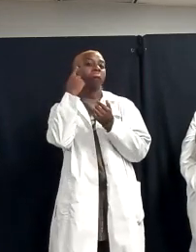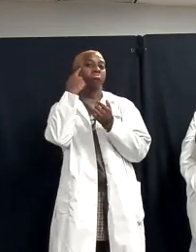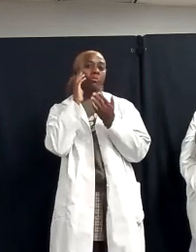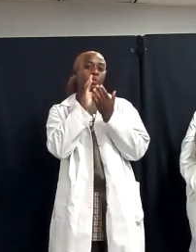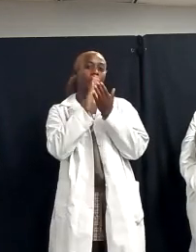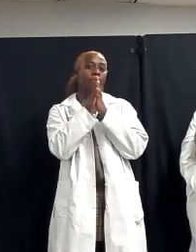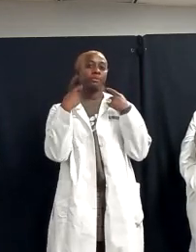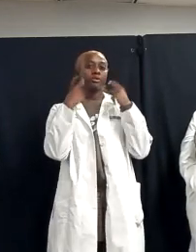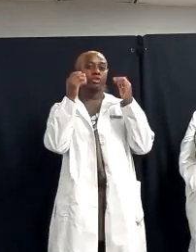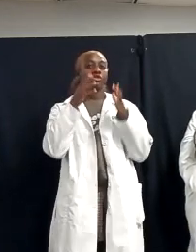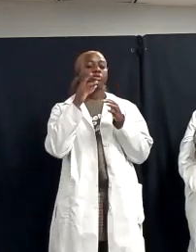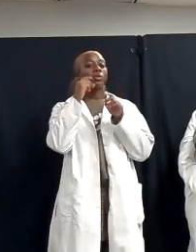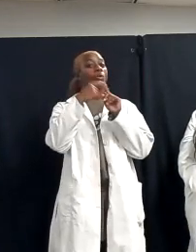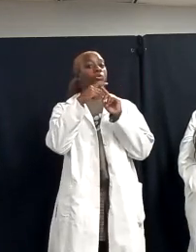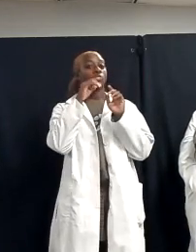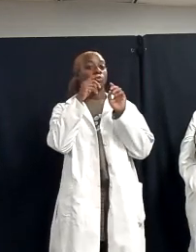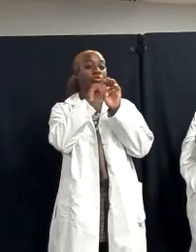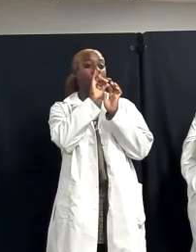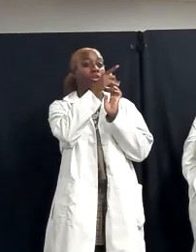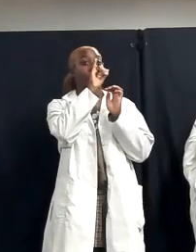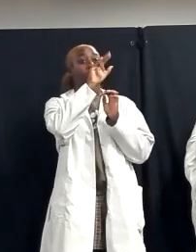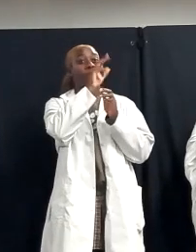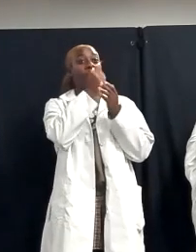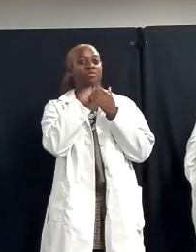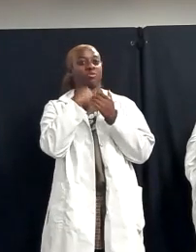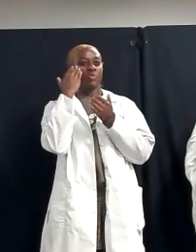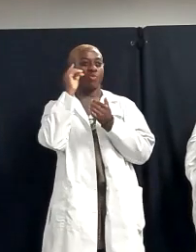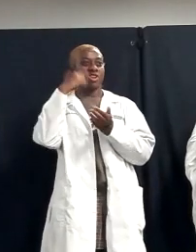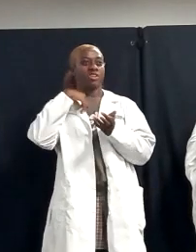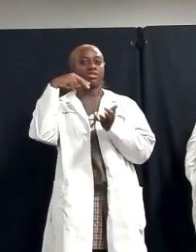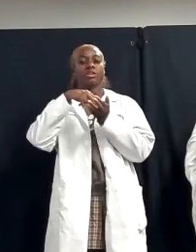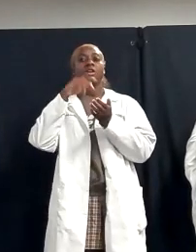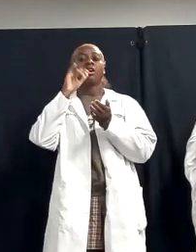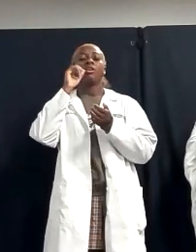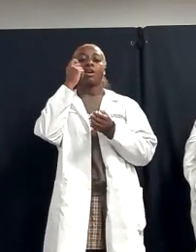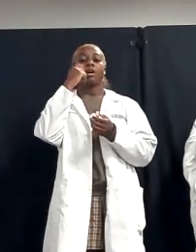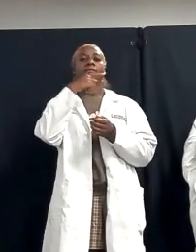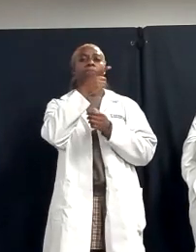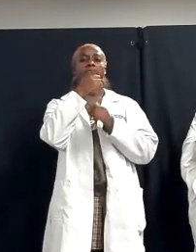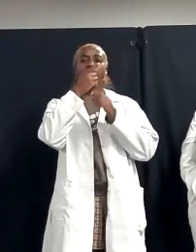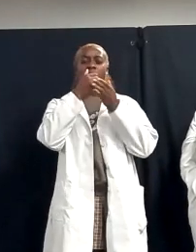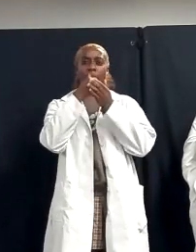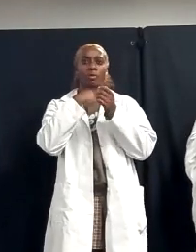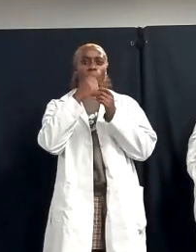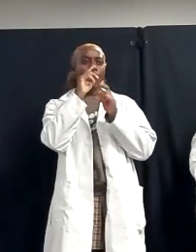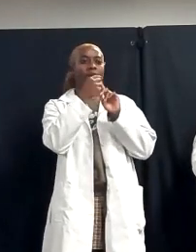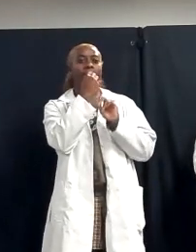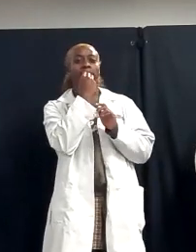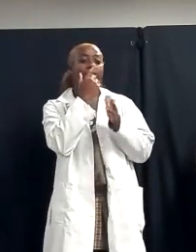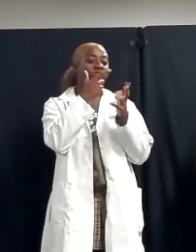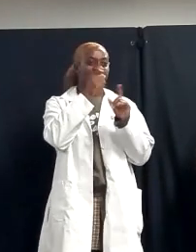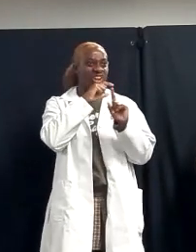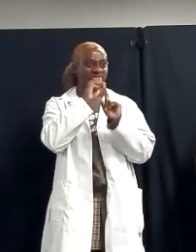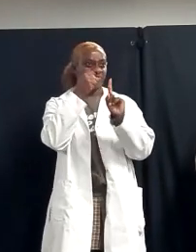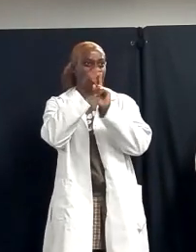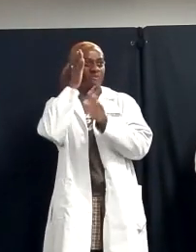I love softball, and so, and I also want to become a teacher. So a PE teacher